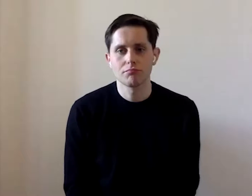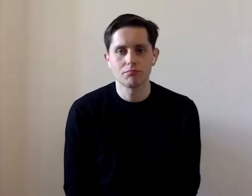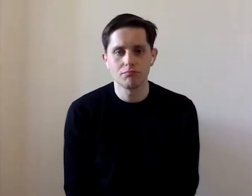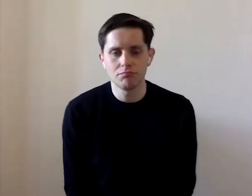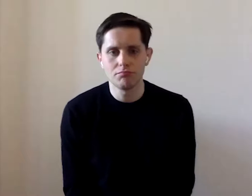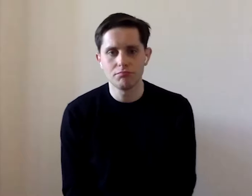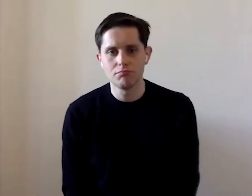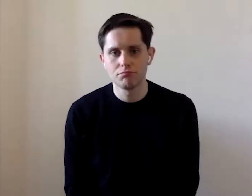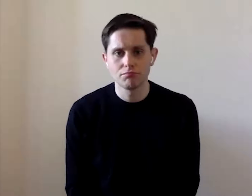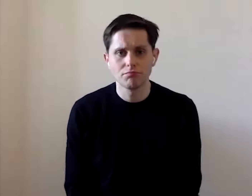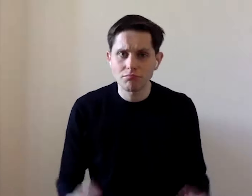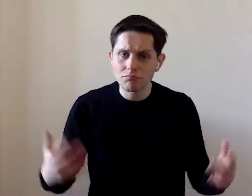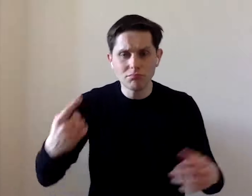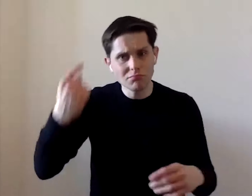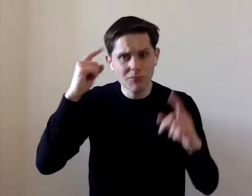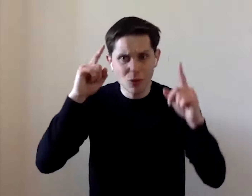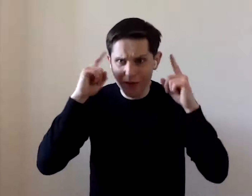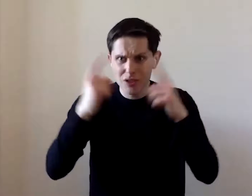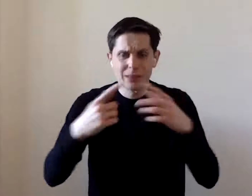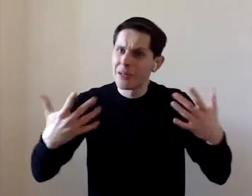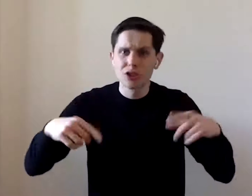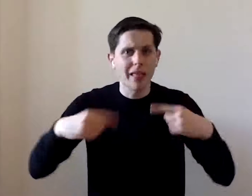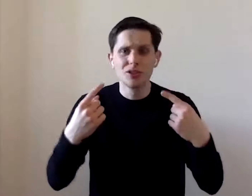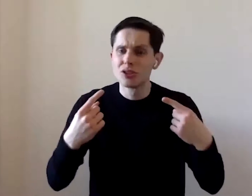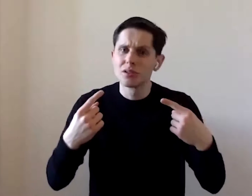had. It was also a challenge for me at university